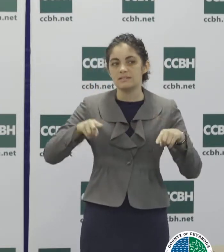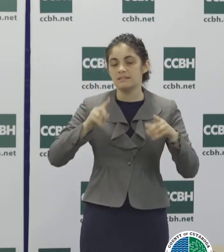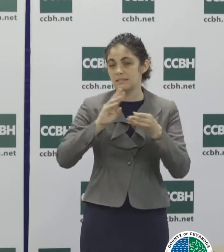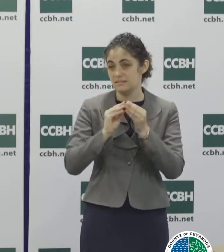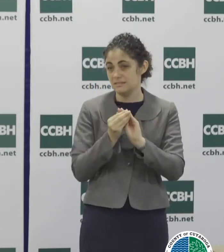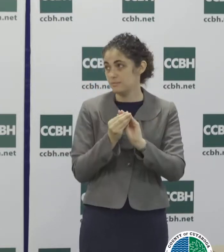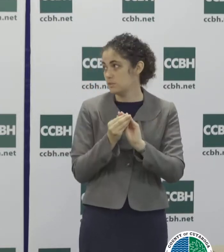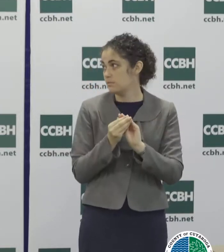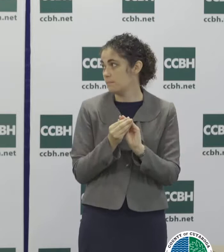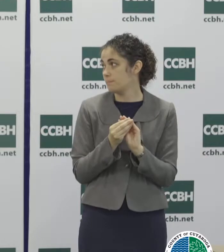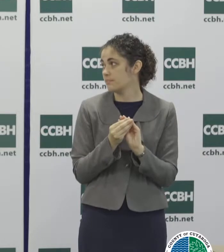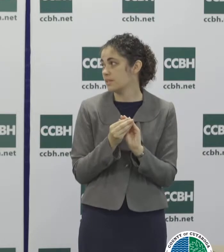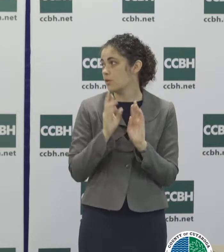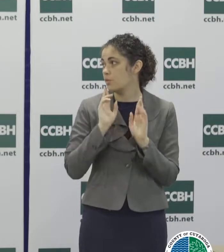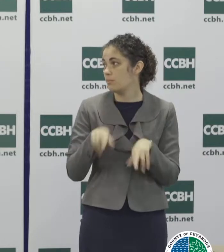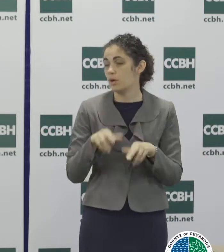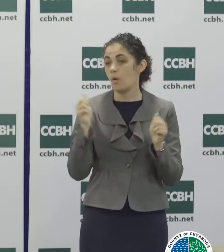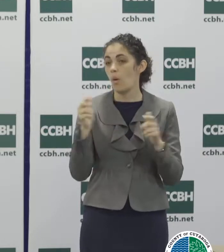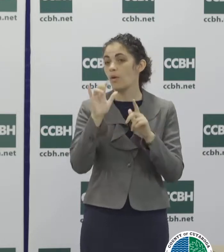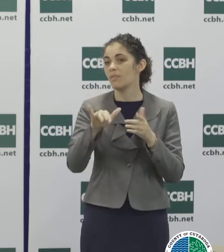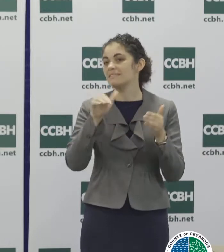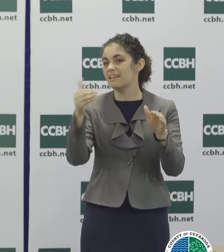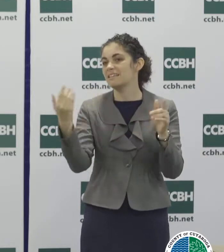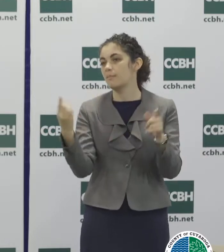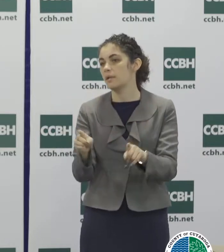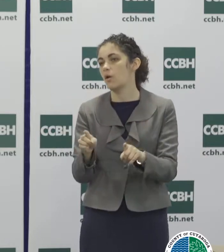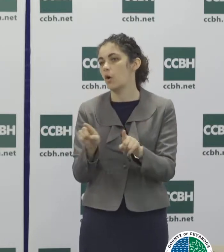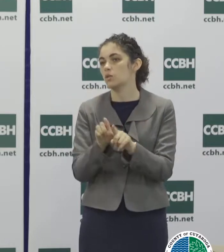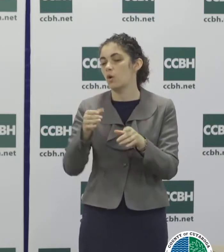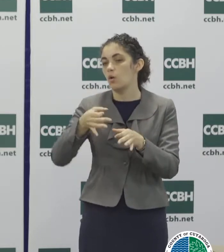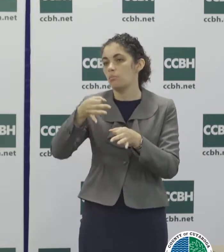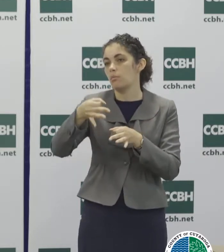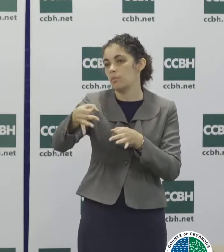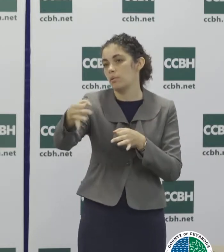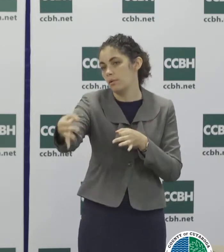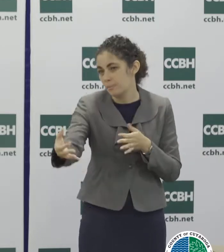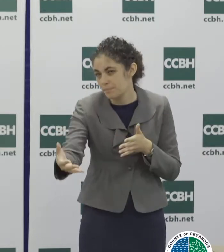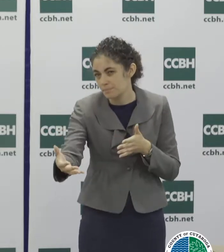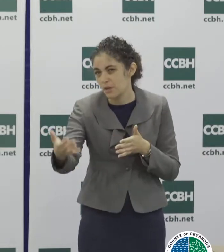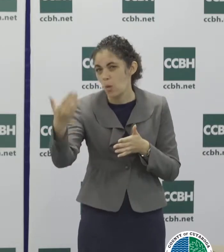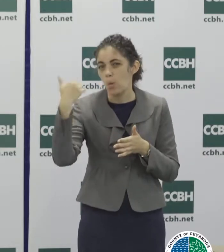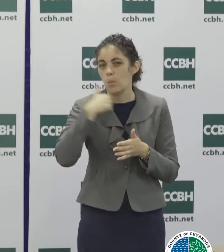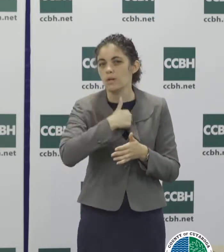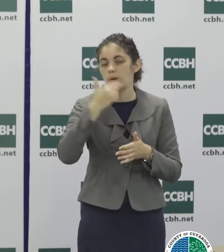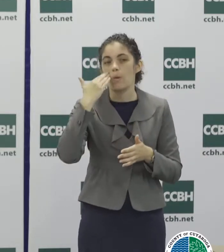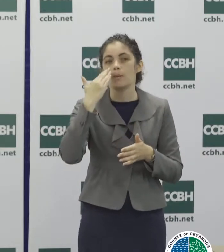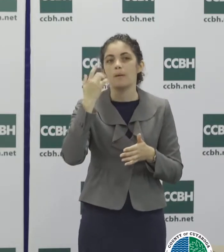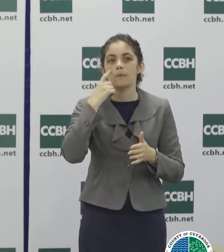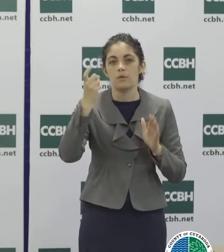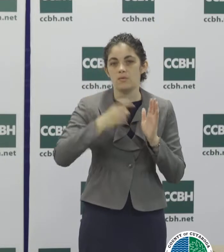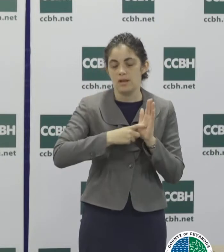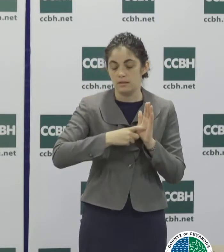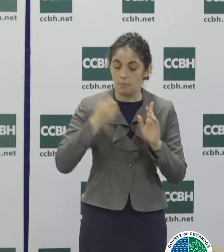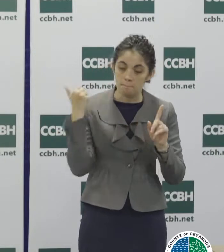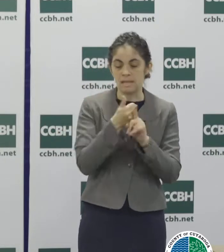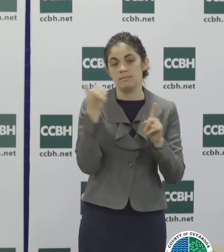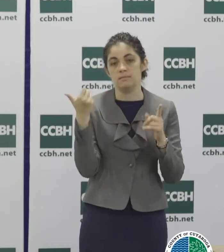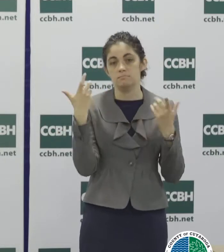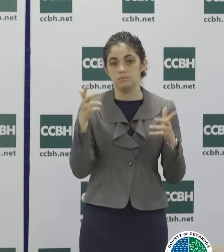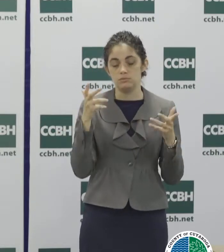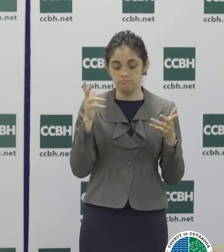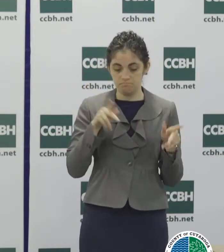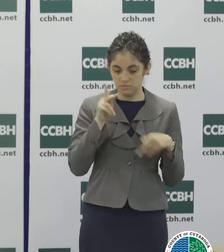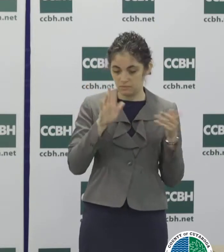because reporting of deaths and fatalities always lags behind. In some cases, we're notified immediately upon